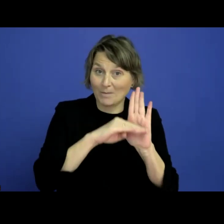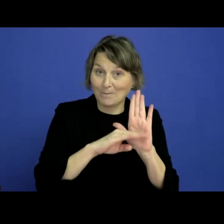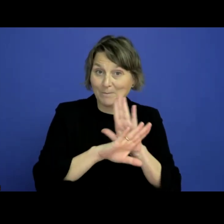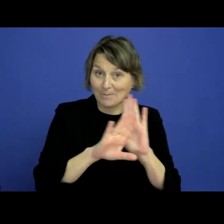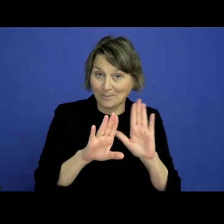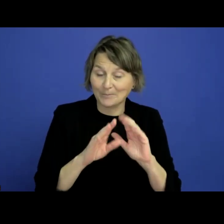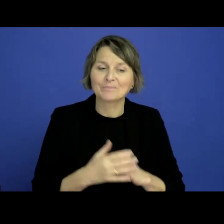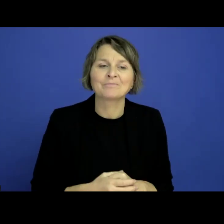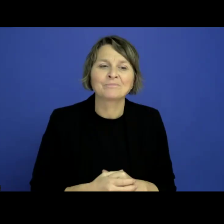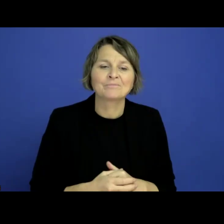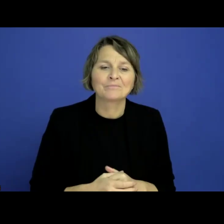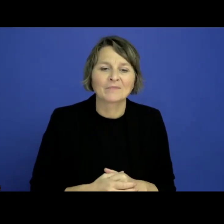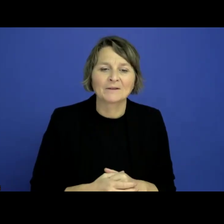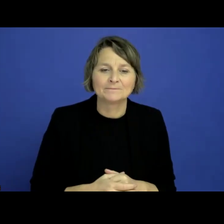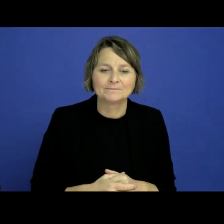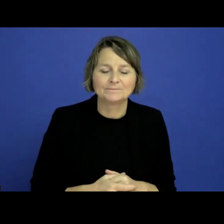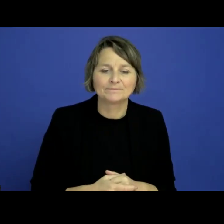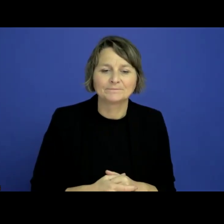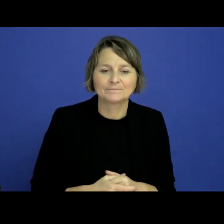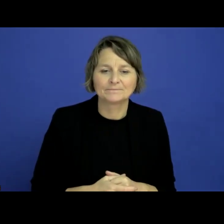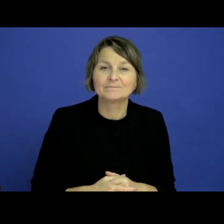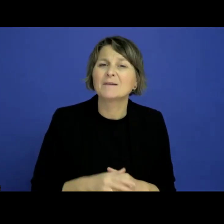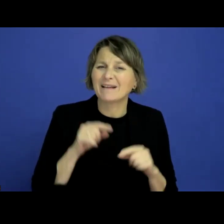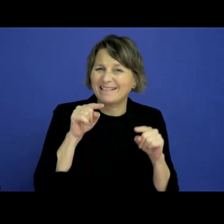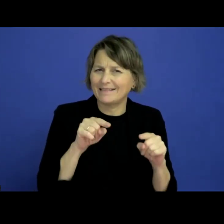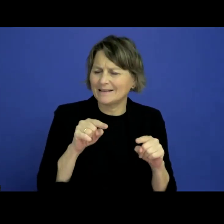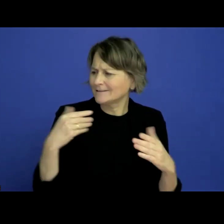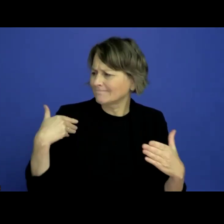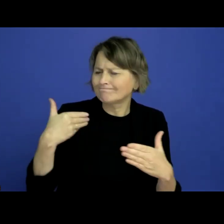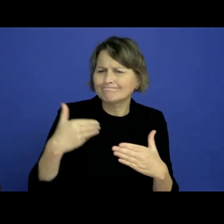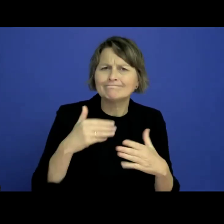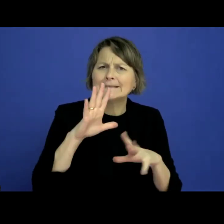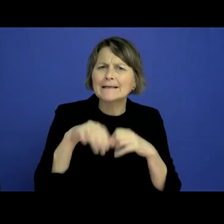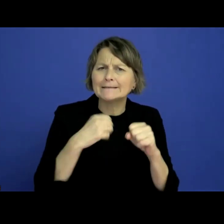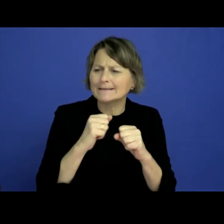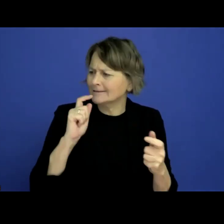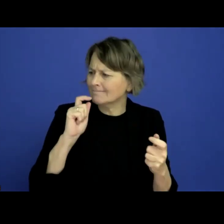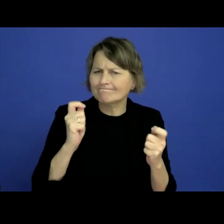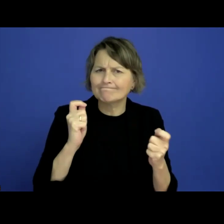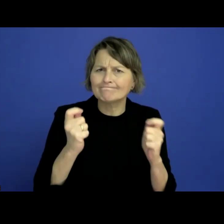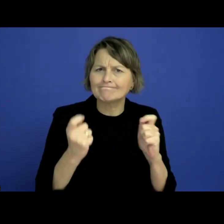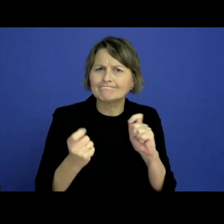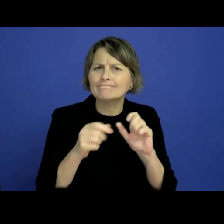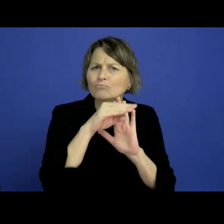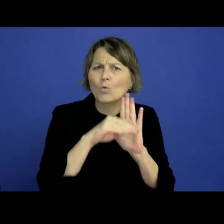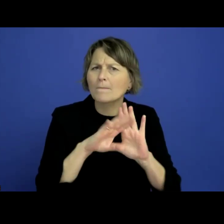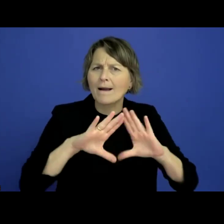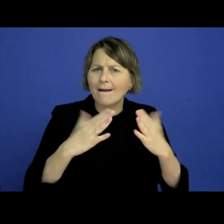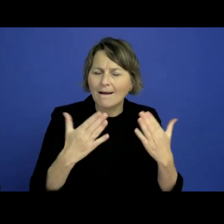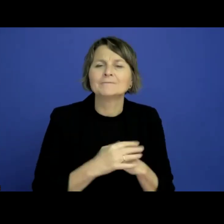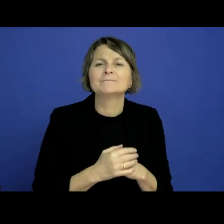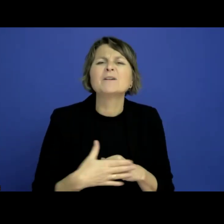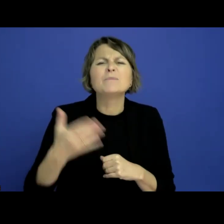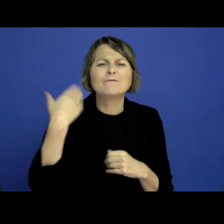the evolution was mainly on from problem solution solving